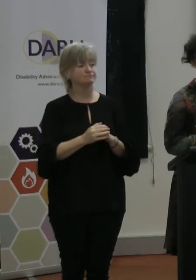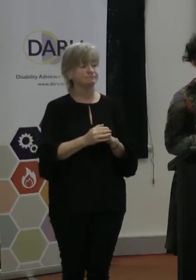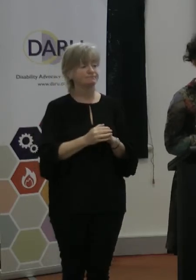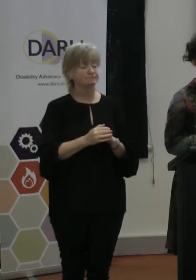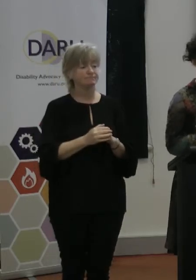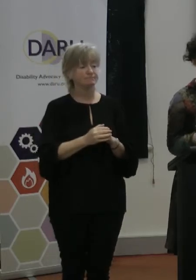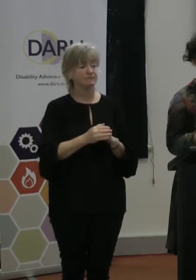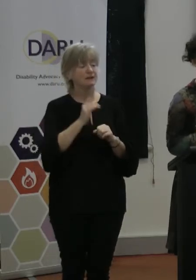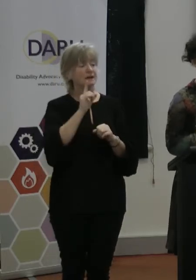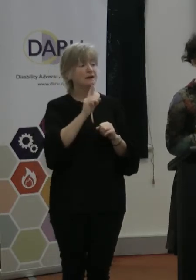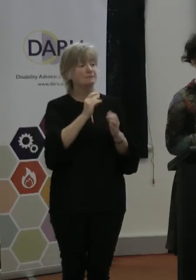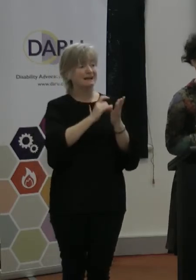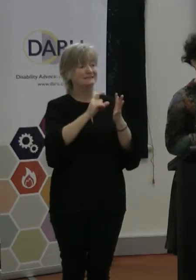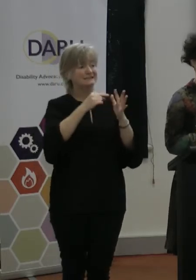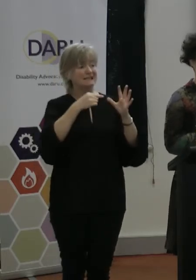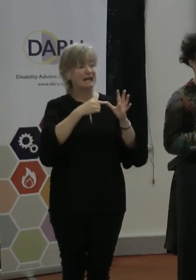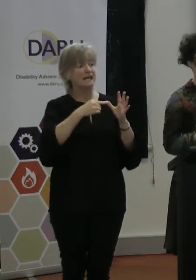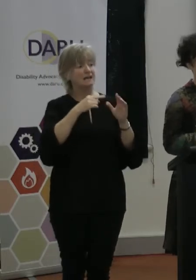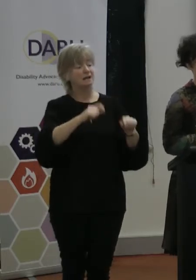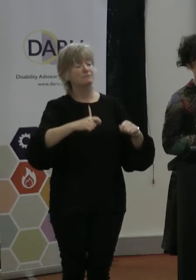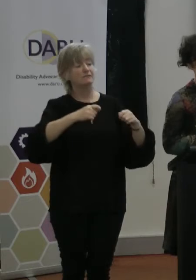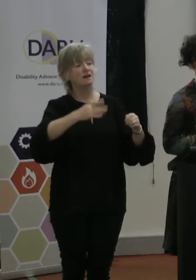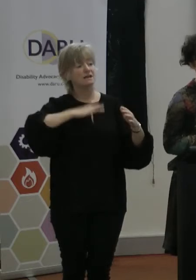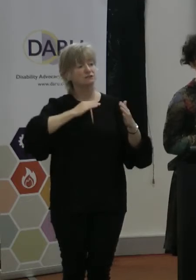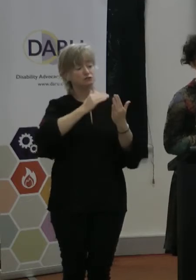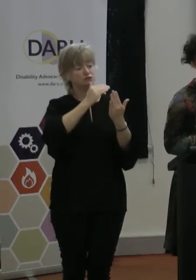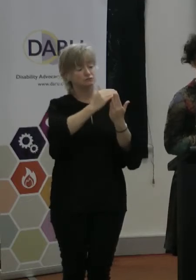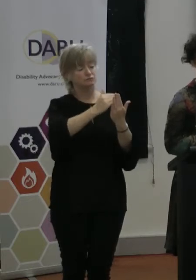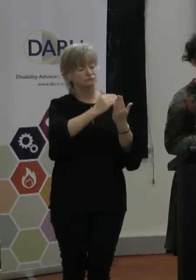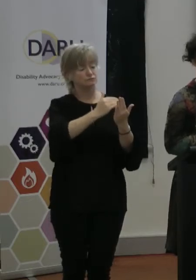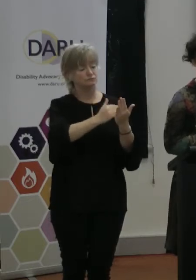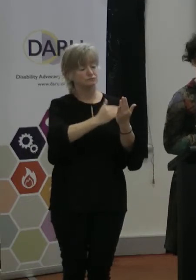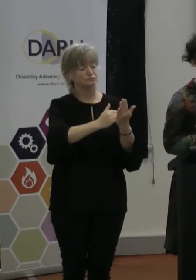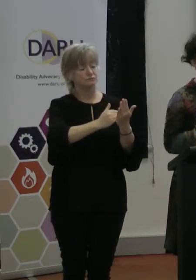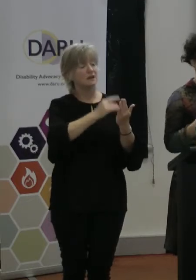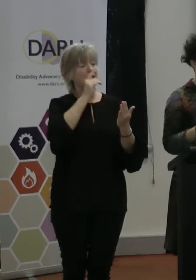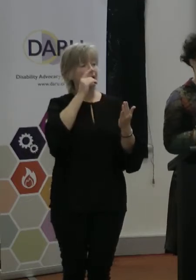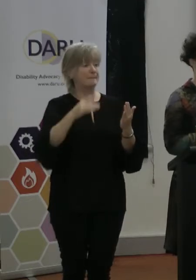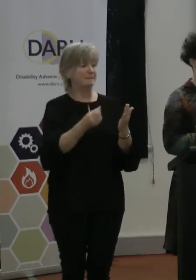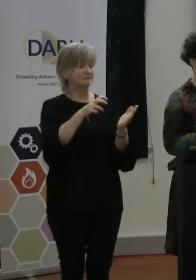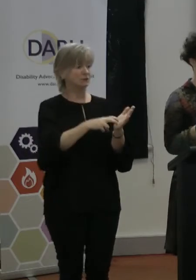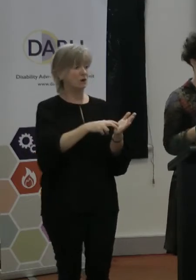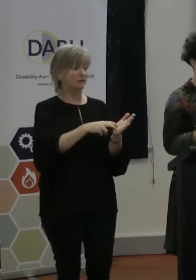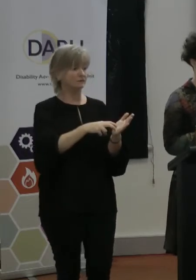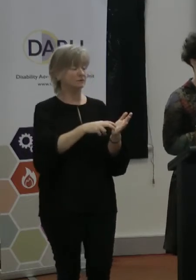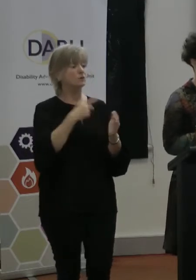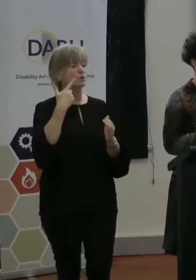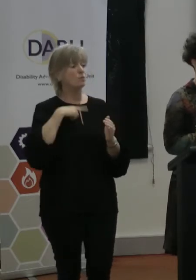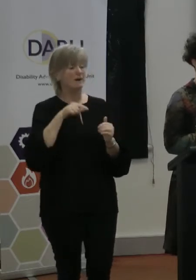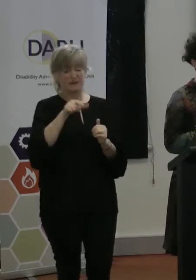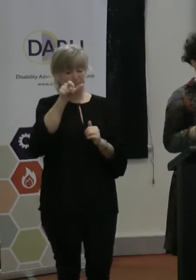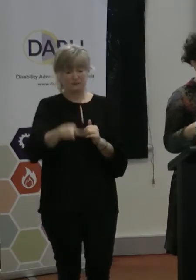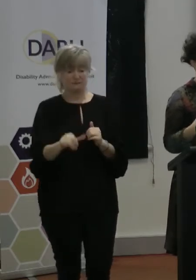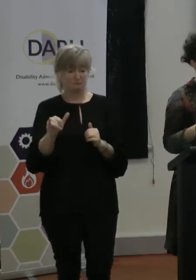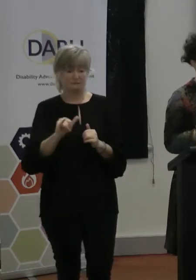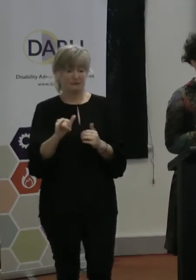provider needs to take to establish the agreement, but only the SDA provider needs to sign it at the end. And this is because the person may not